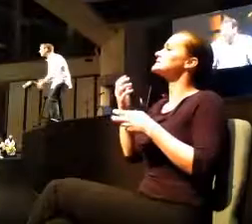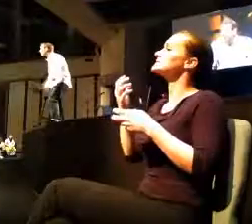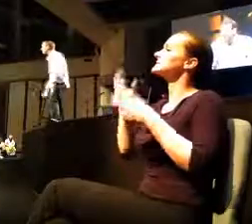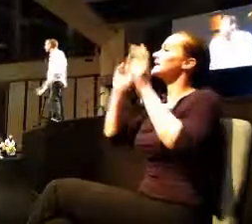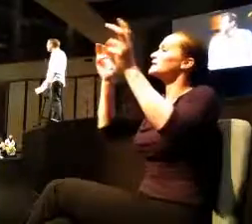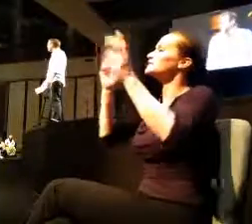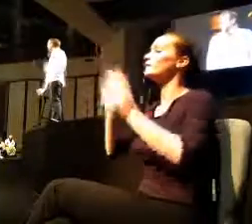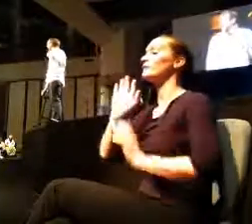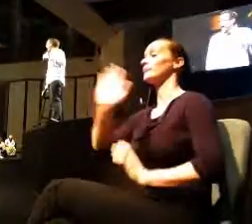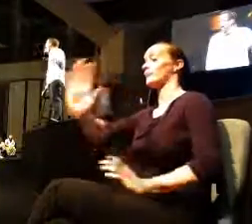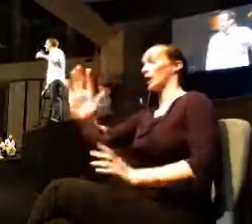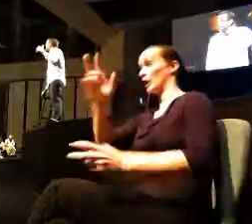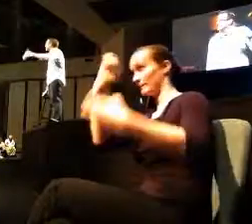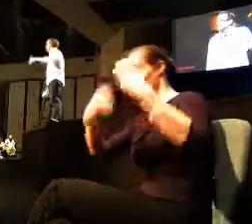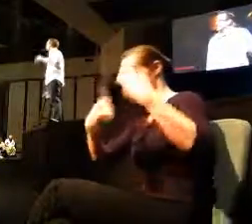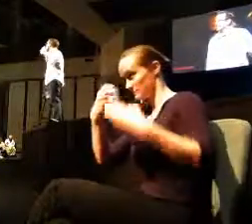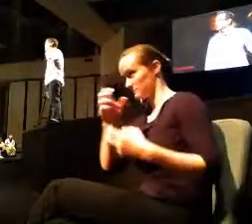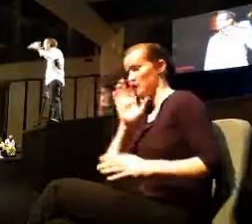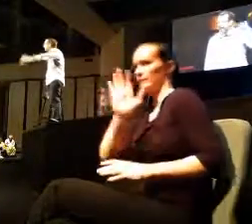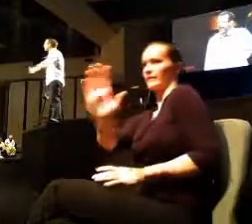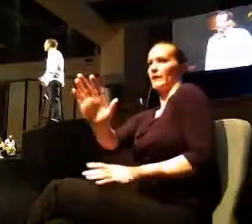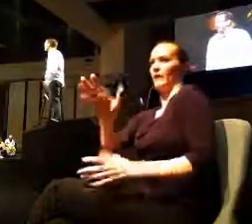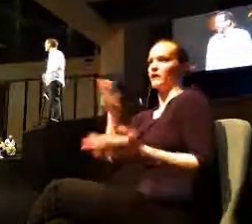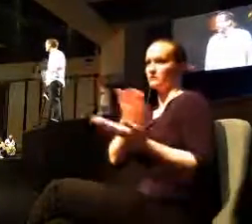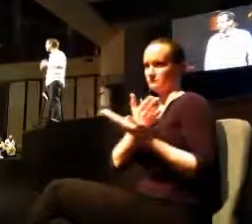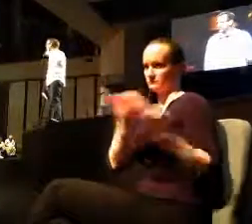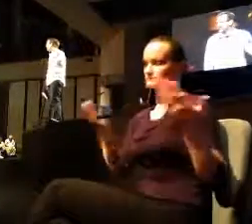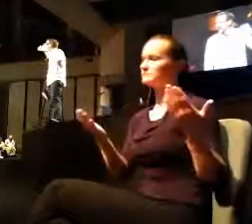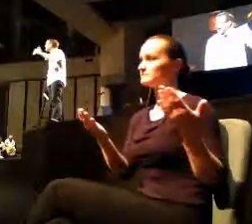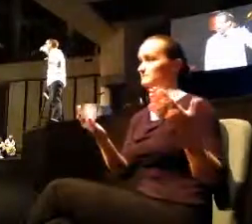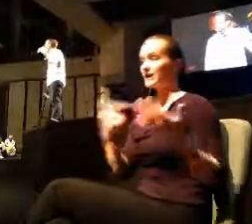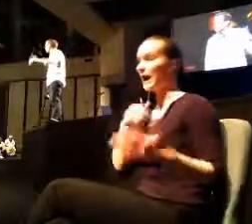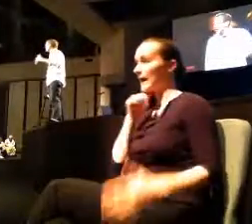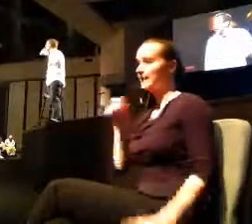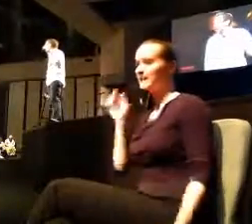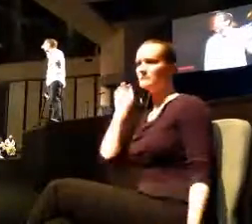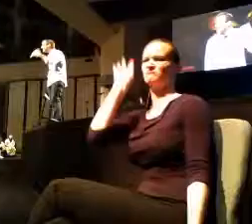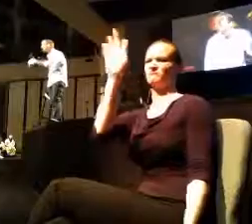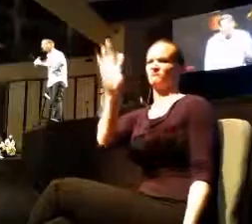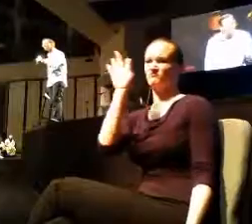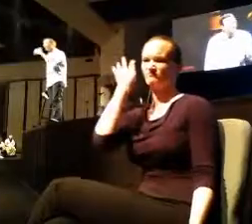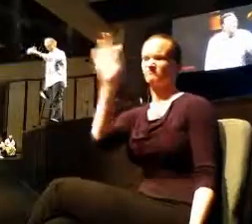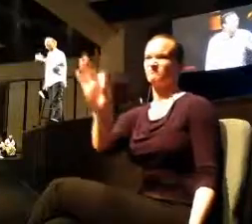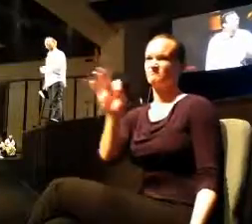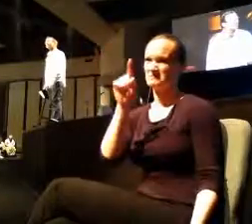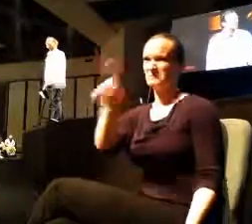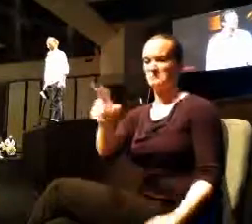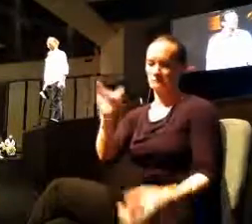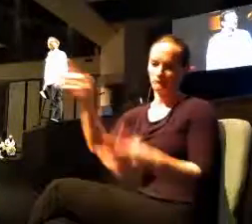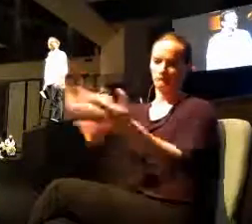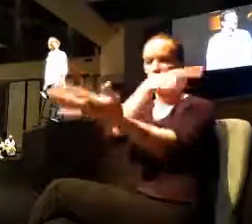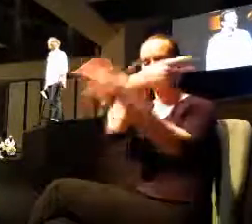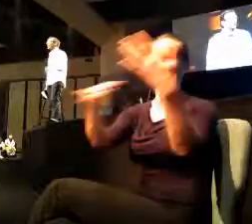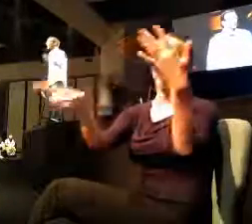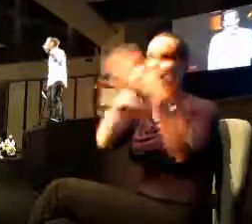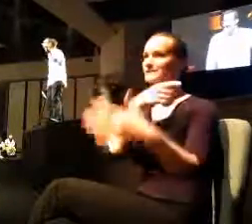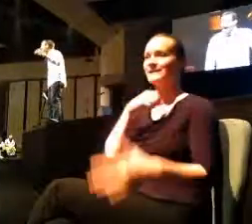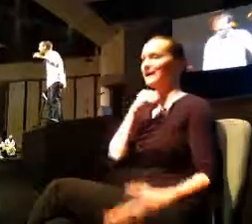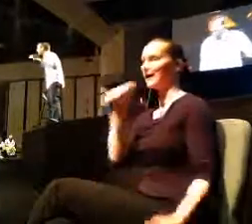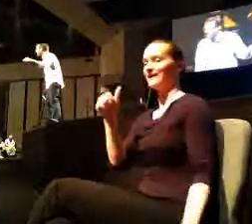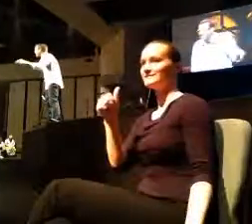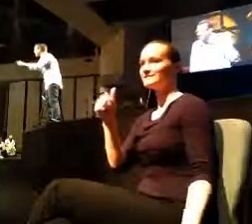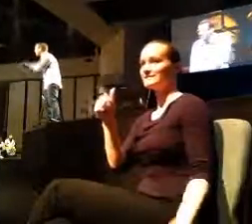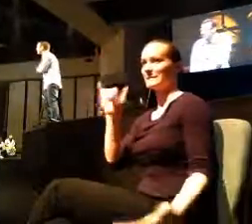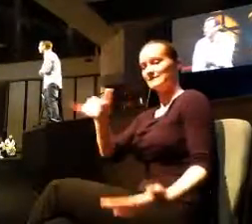their fallenness in this world, I didn't come to pound them into the ground. I didn't come to condemn them for all of their sin in this world.